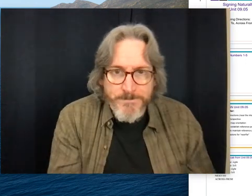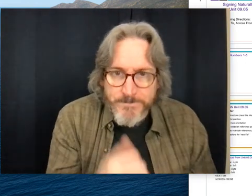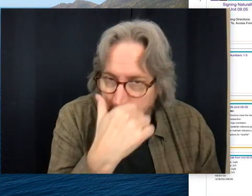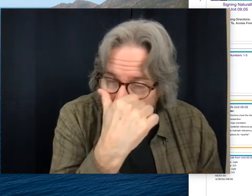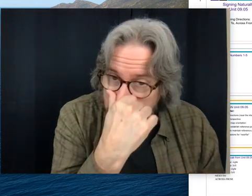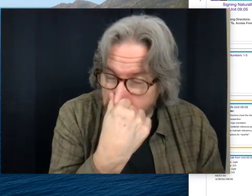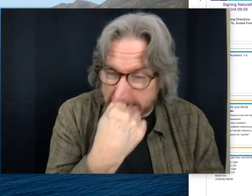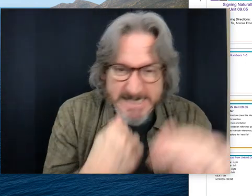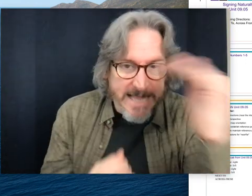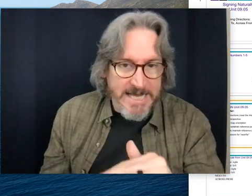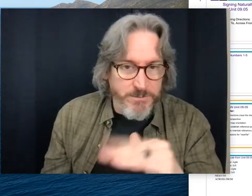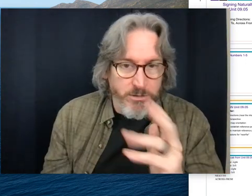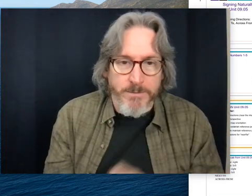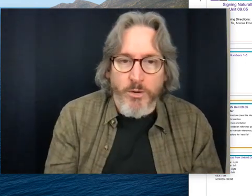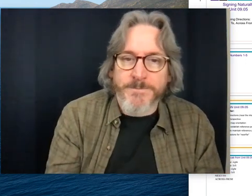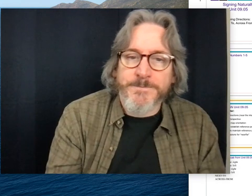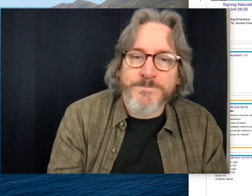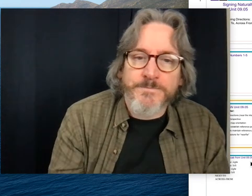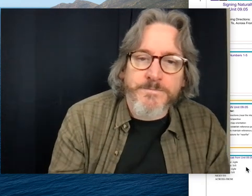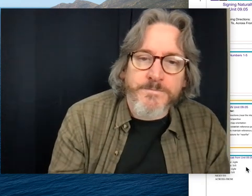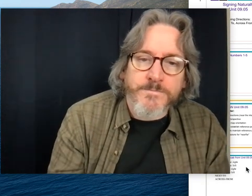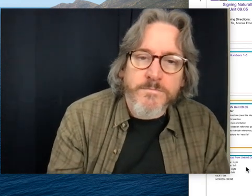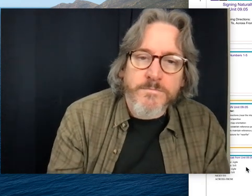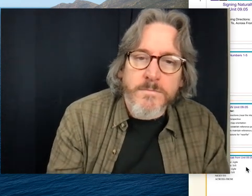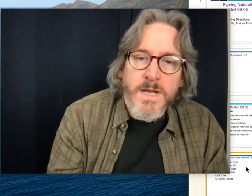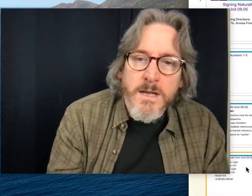Okay. So that's that last bullet point.